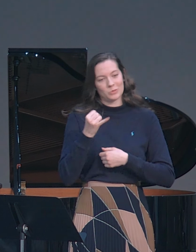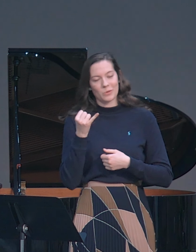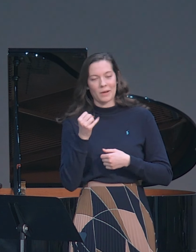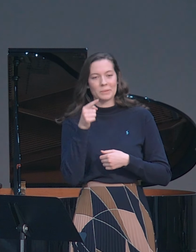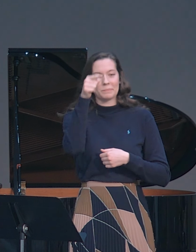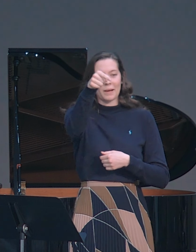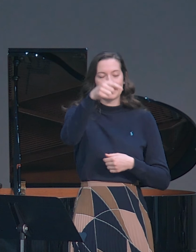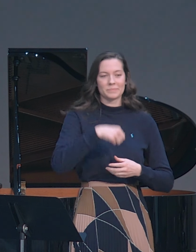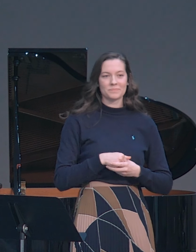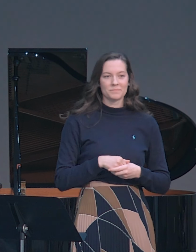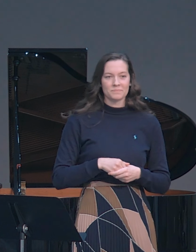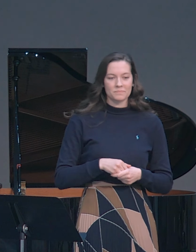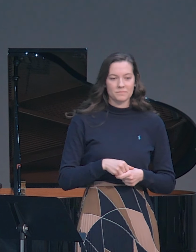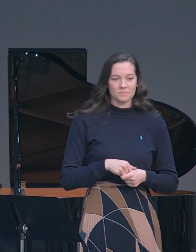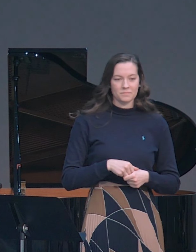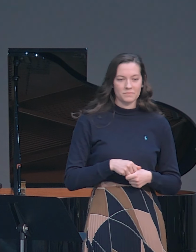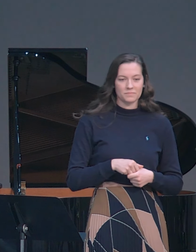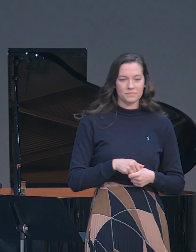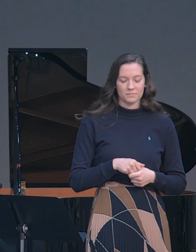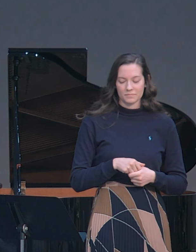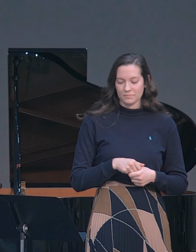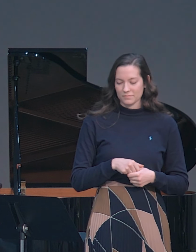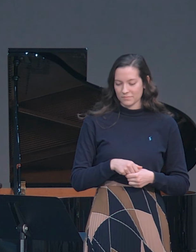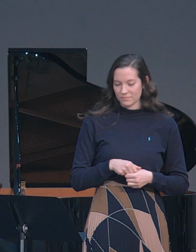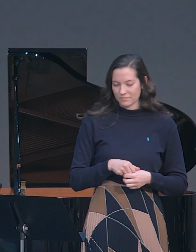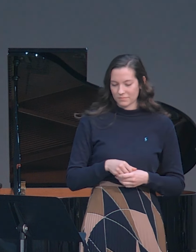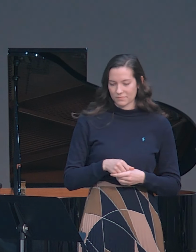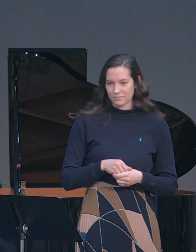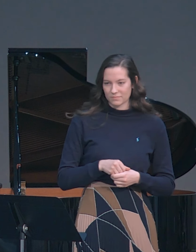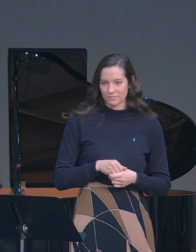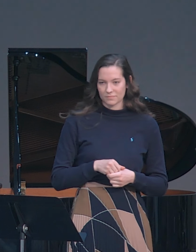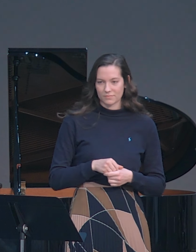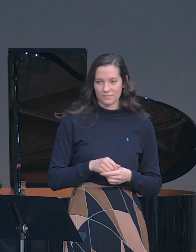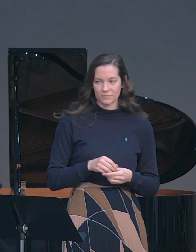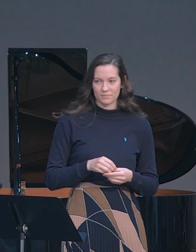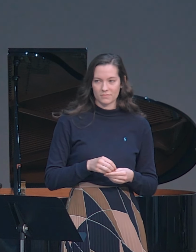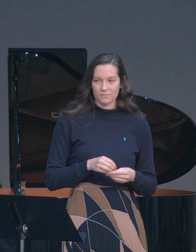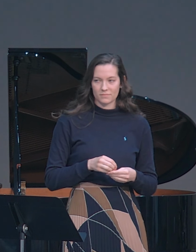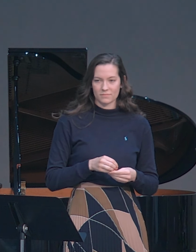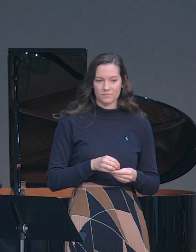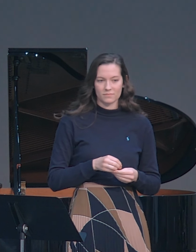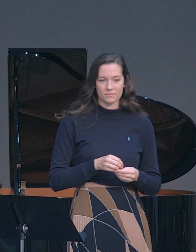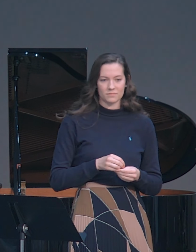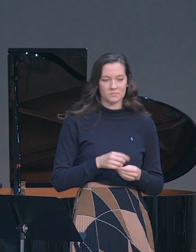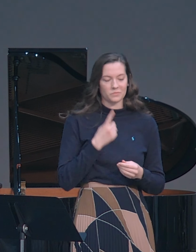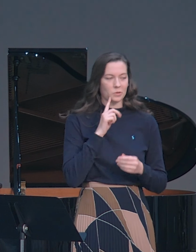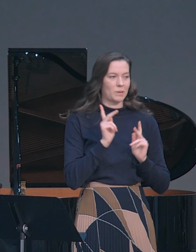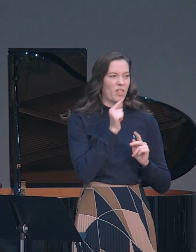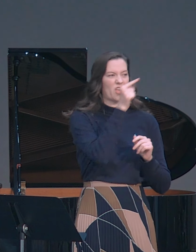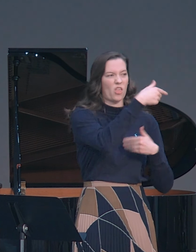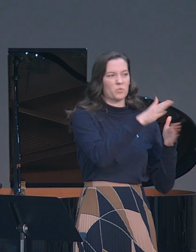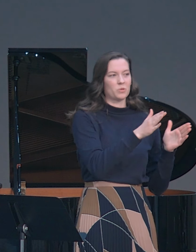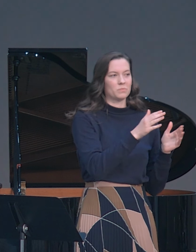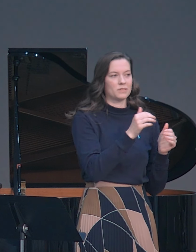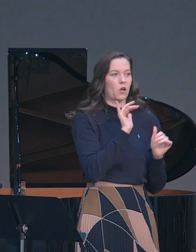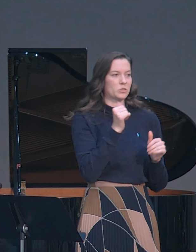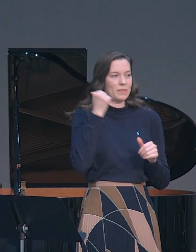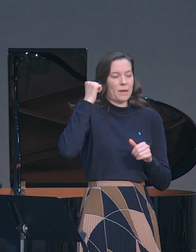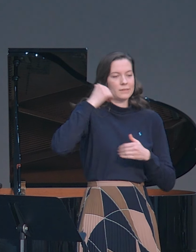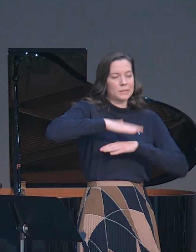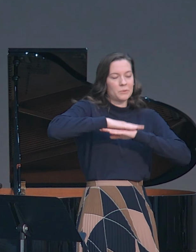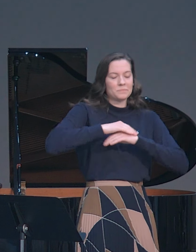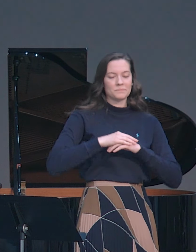ahead and make your way on back to grab those in the back of the auditorium and for those in the back of the overflow. And this morning, I